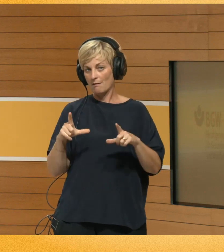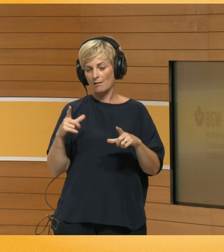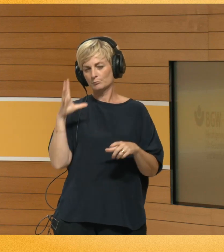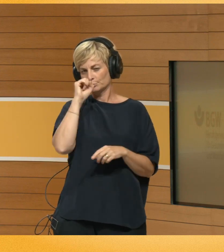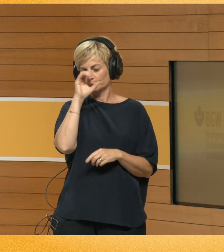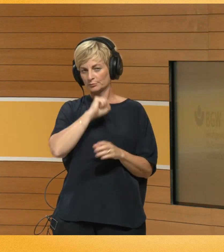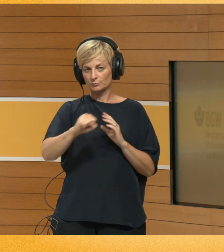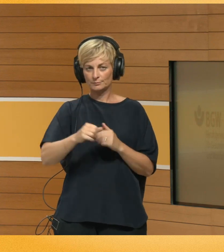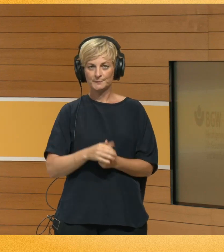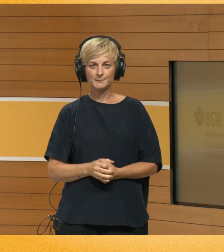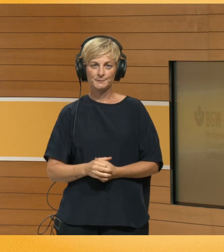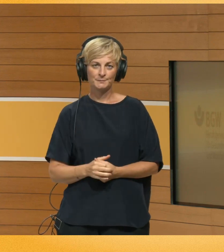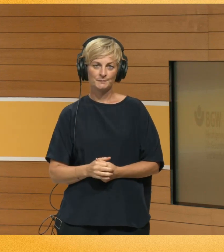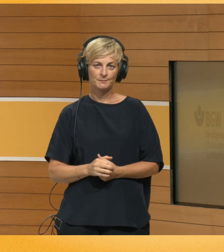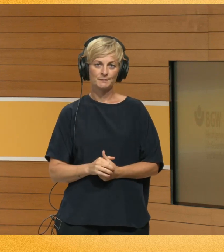also had.